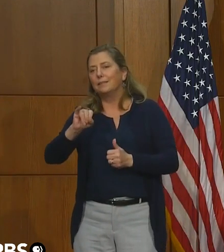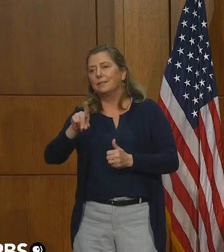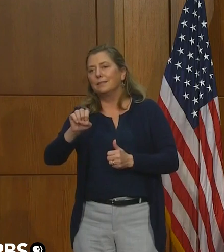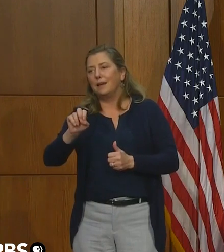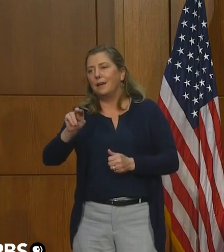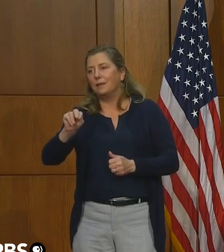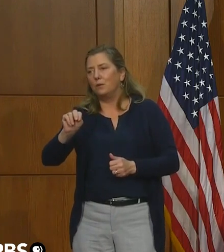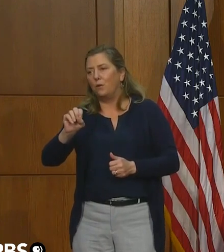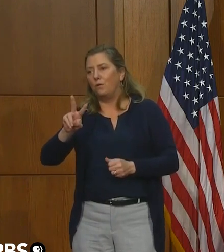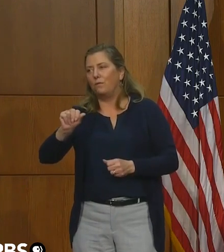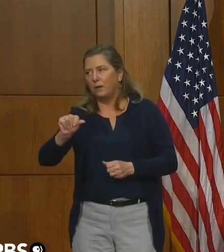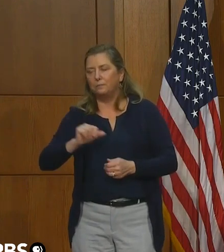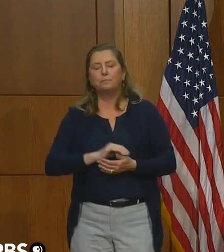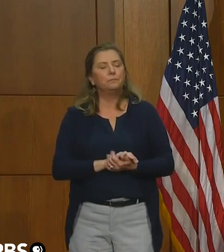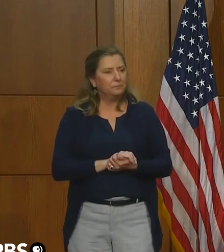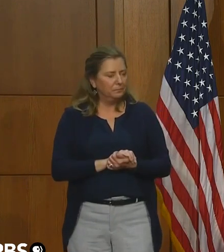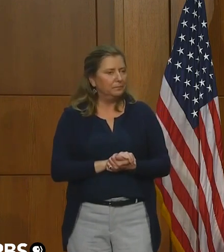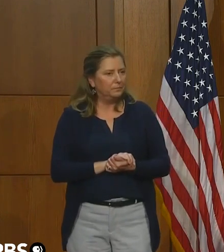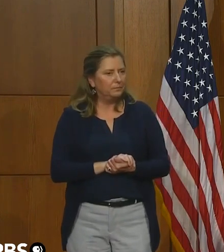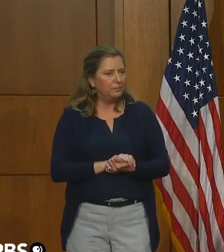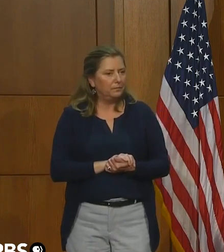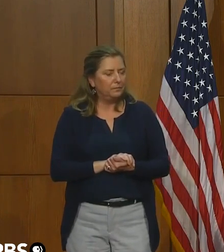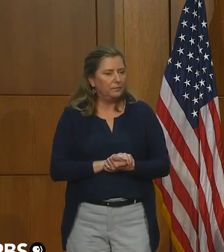Good afternoon, Governor.